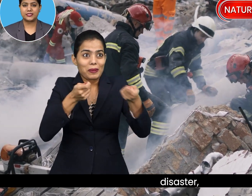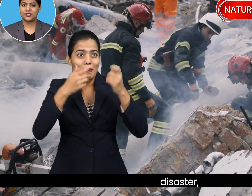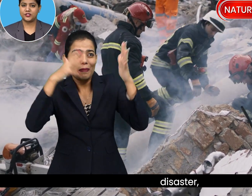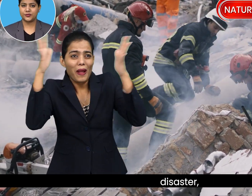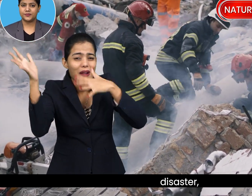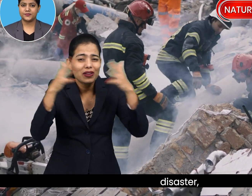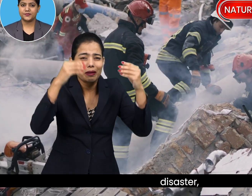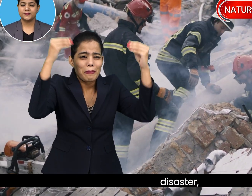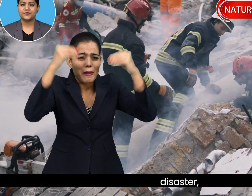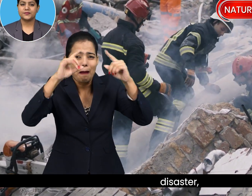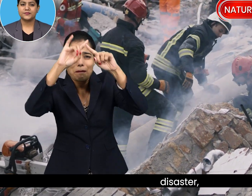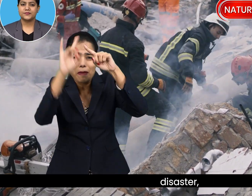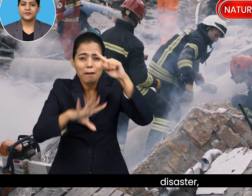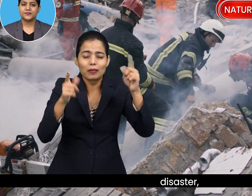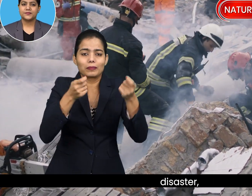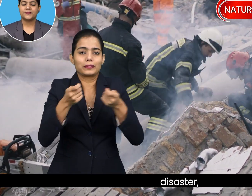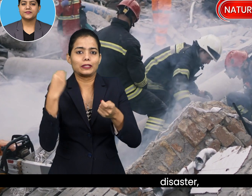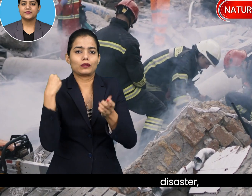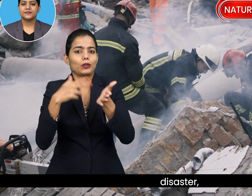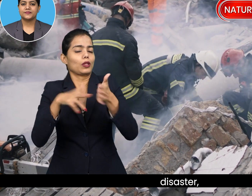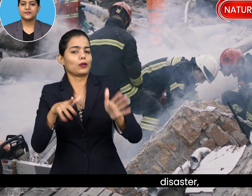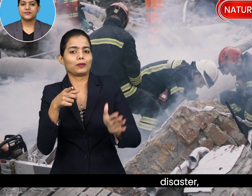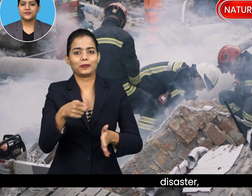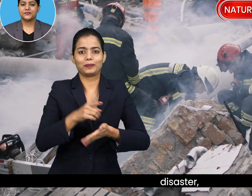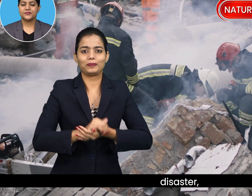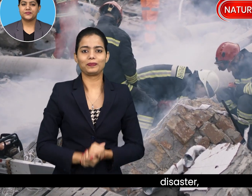natural disaster.